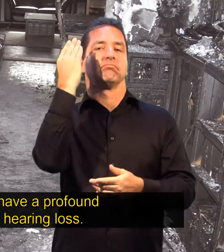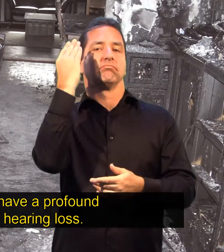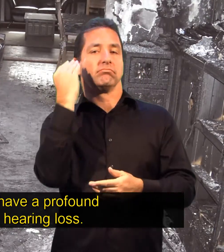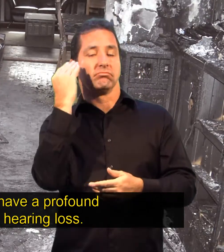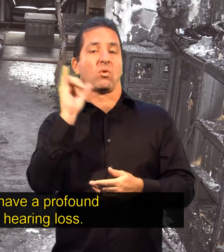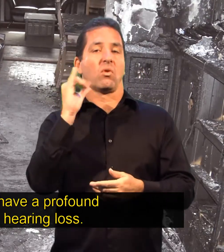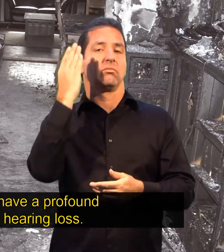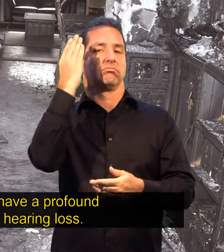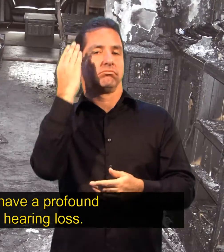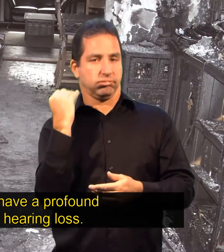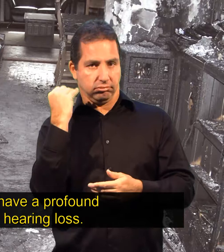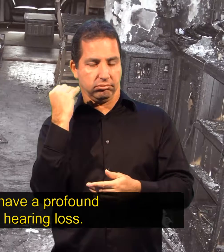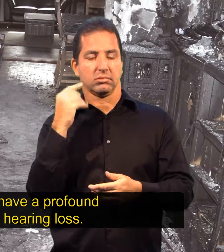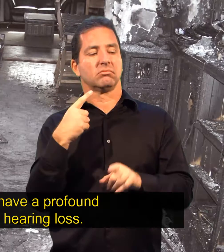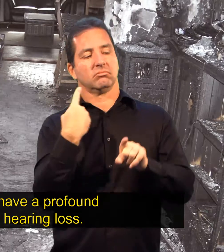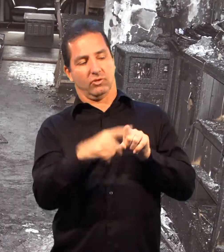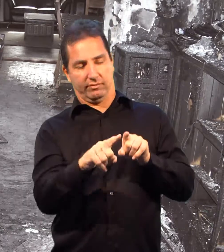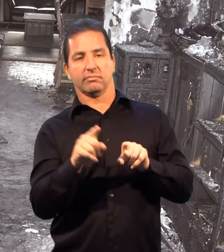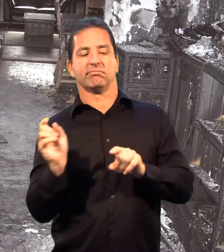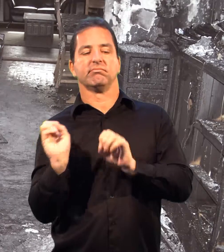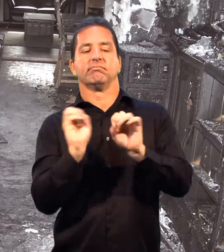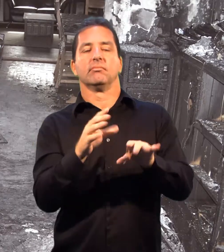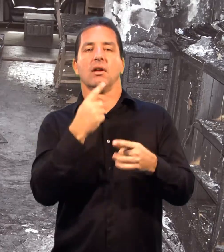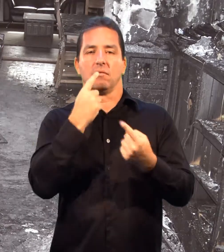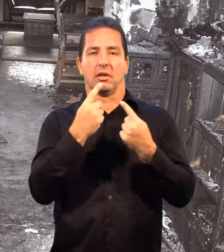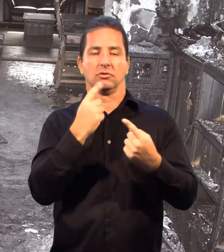profound or severe hearing loss.